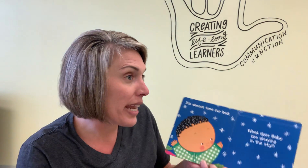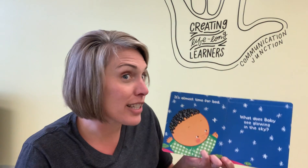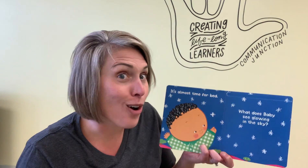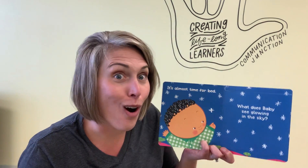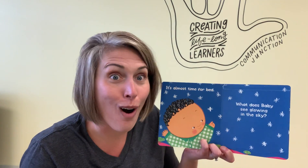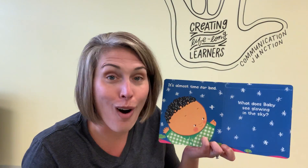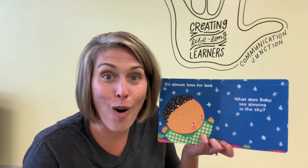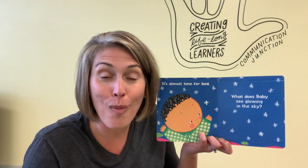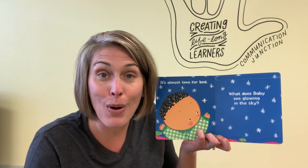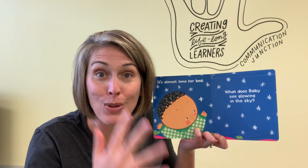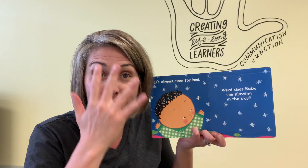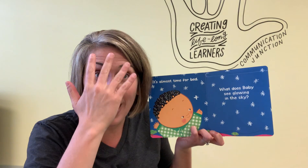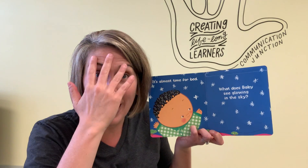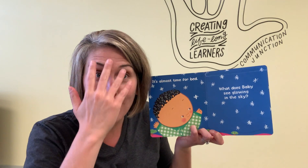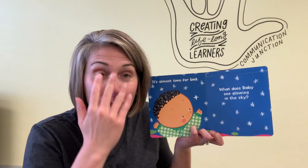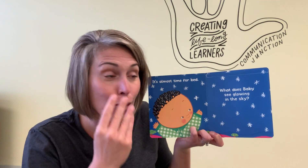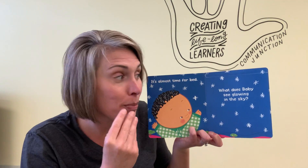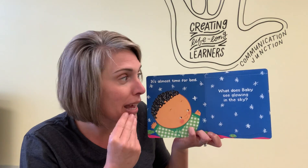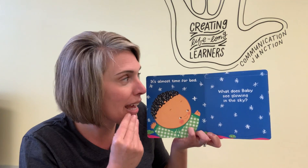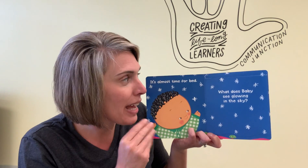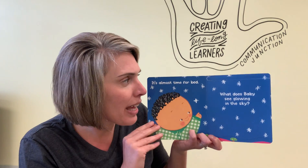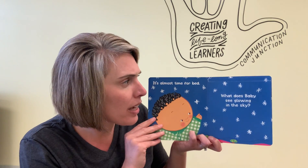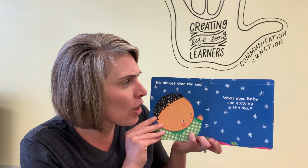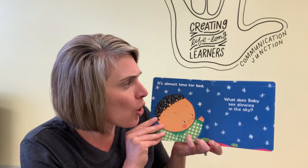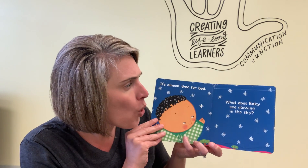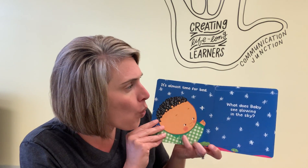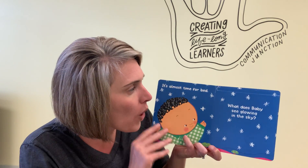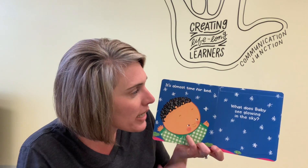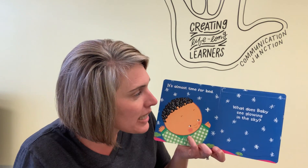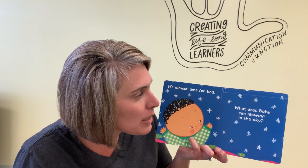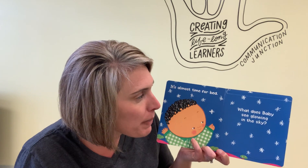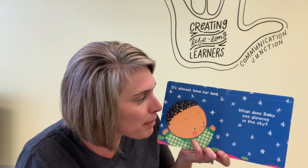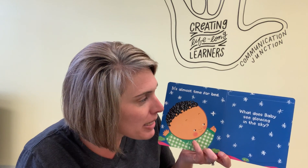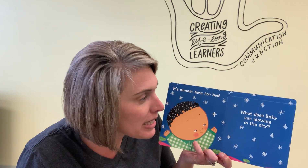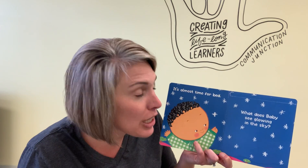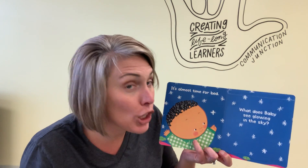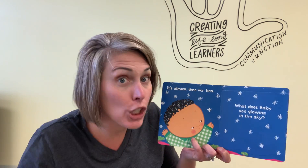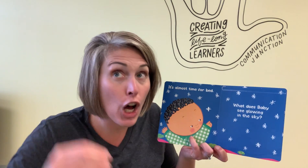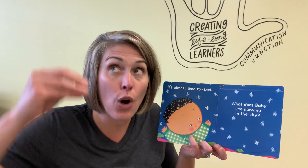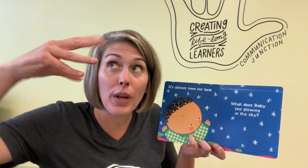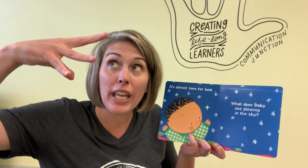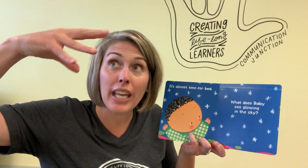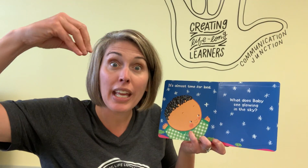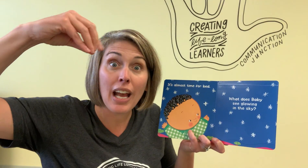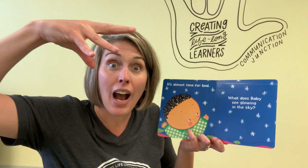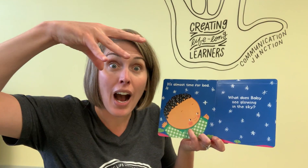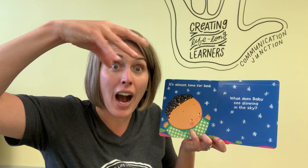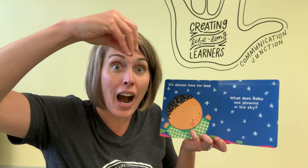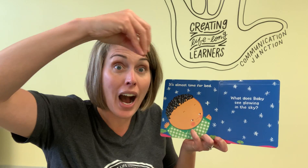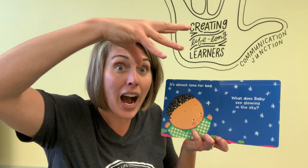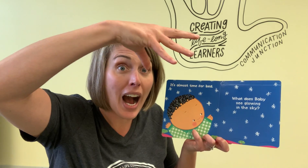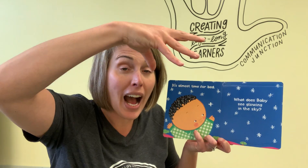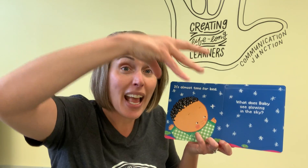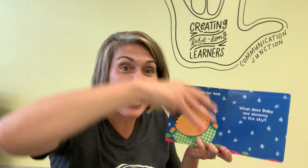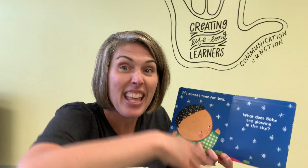It's almost time for bed. What does baby see glowing in